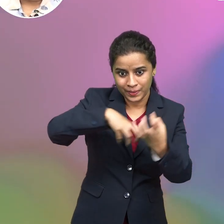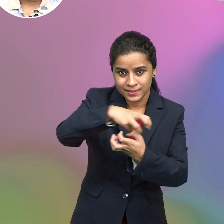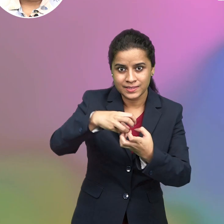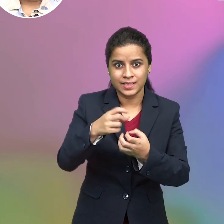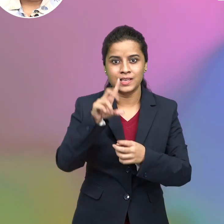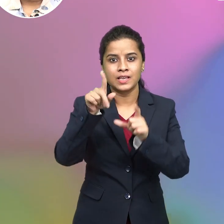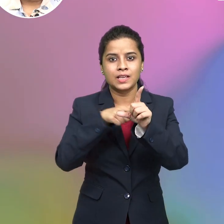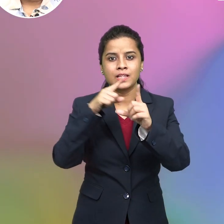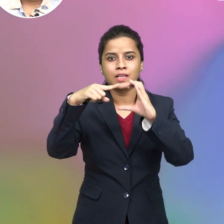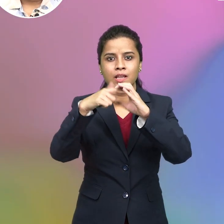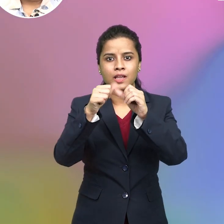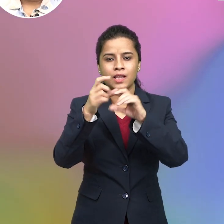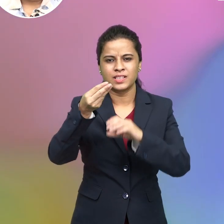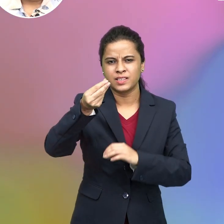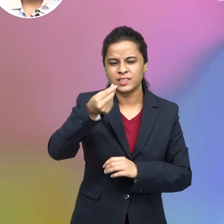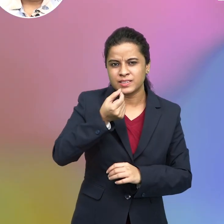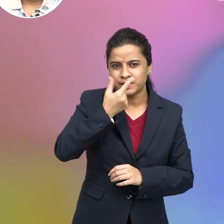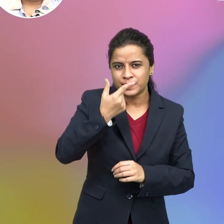it.